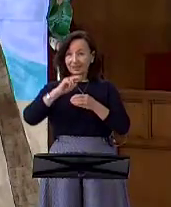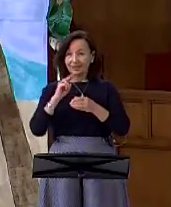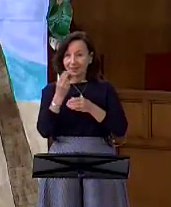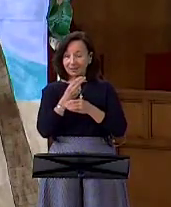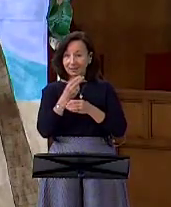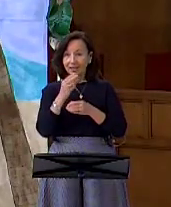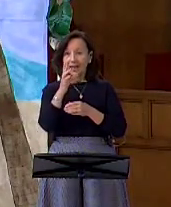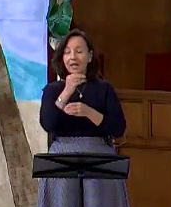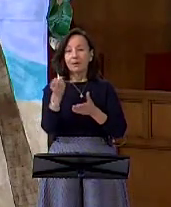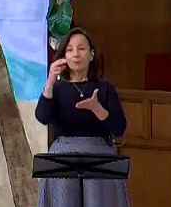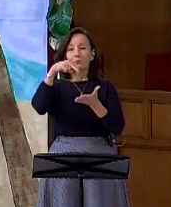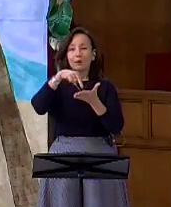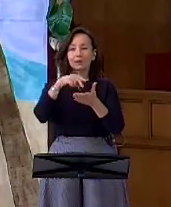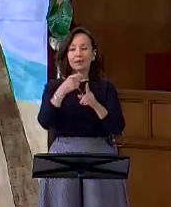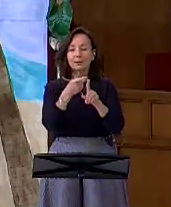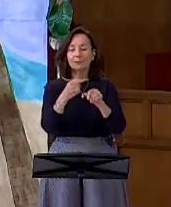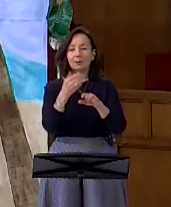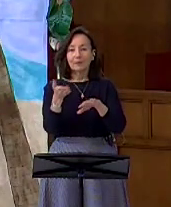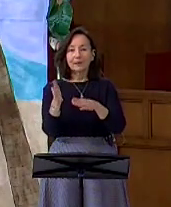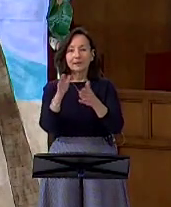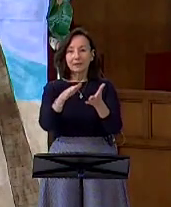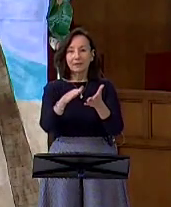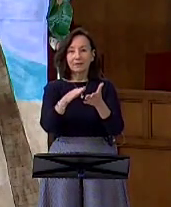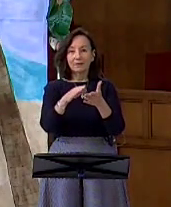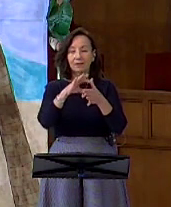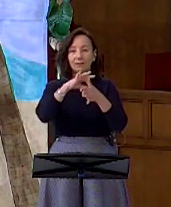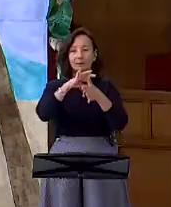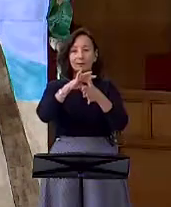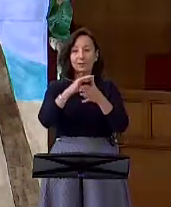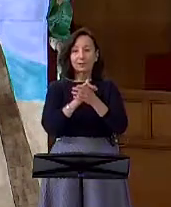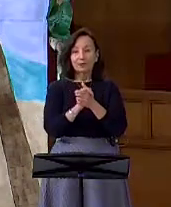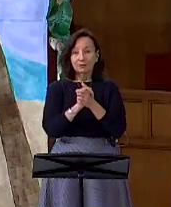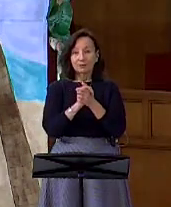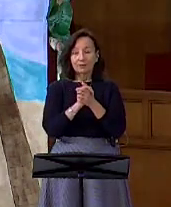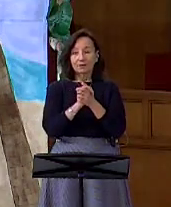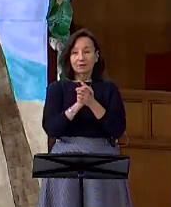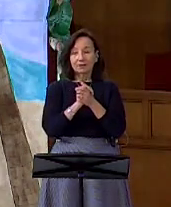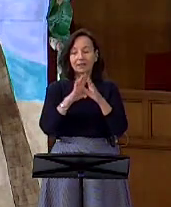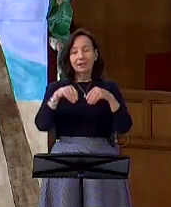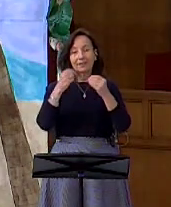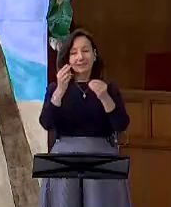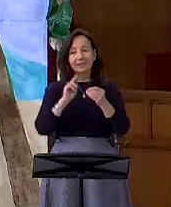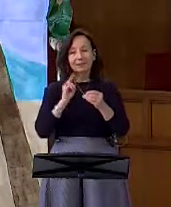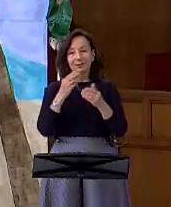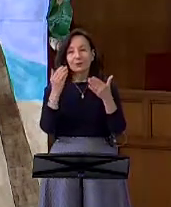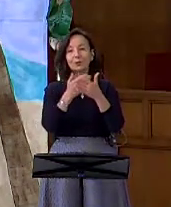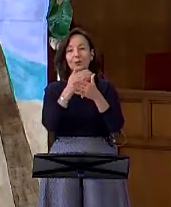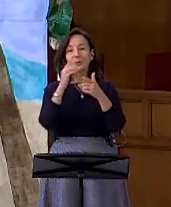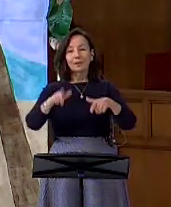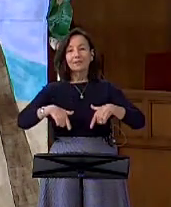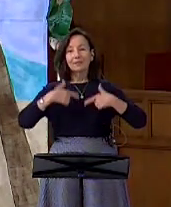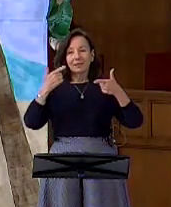and will raise us from the death of the flesh and give us new life.